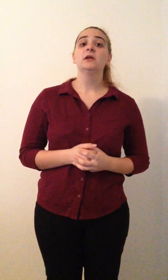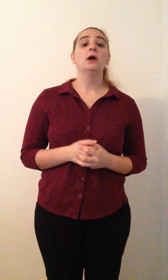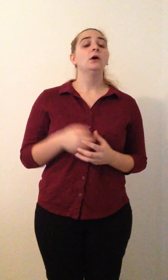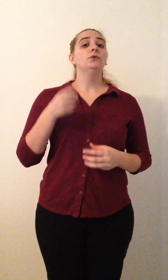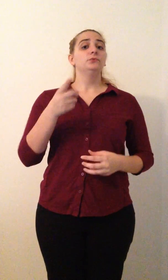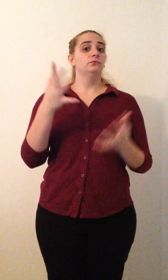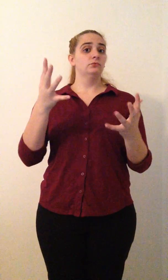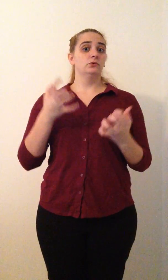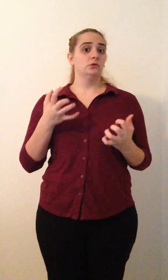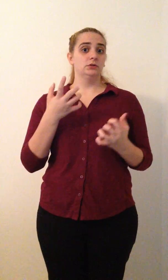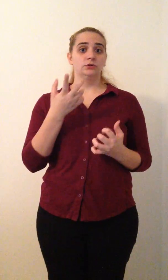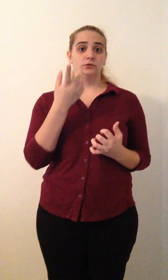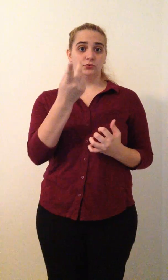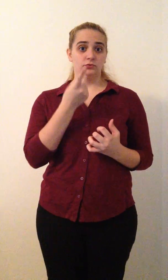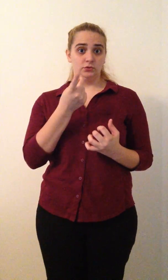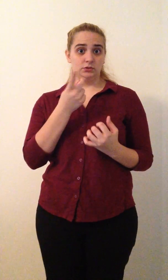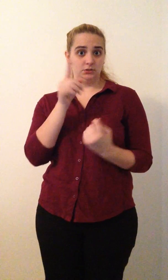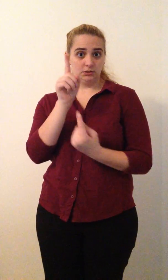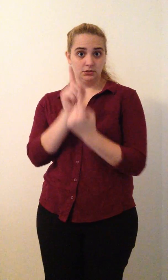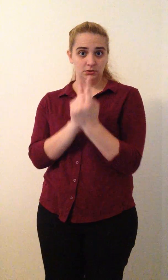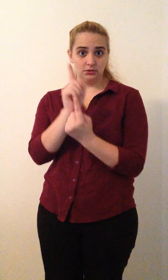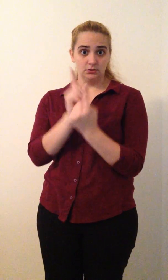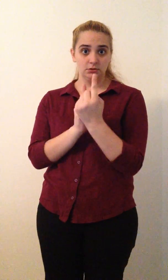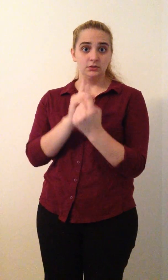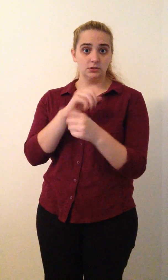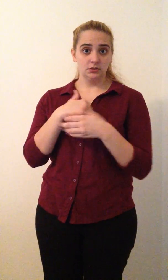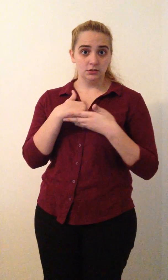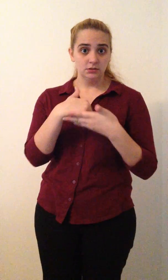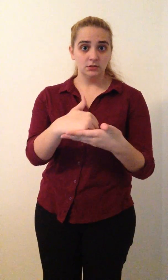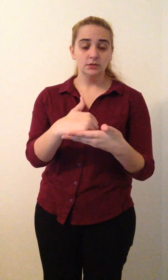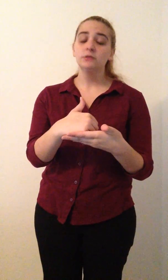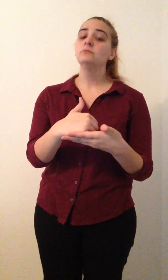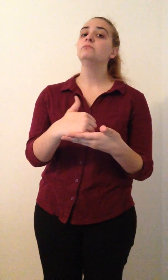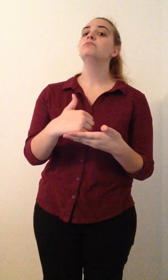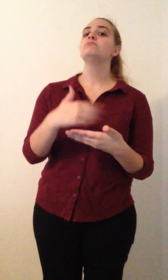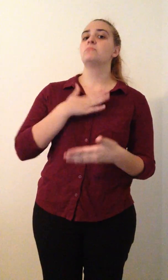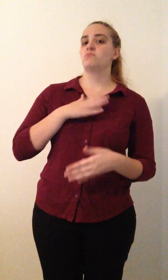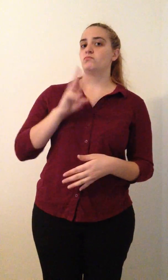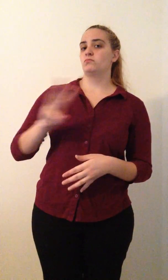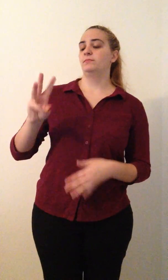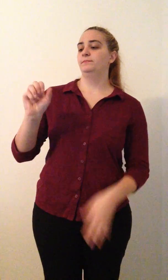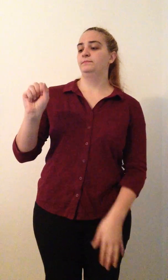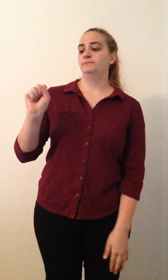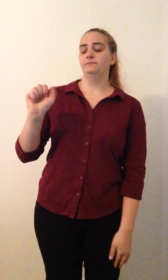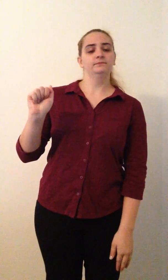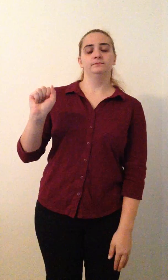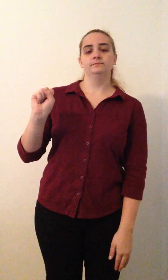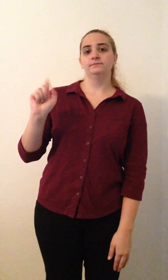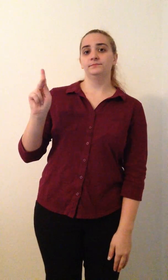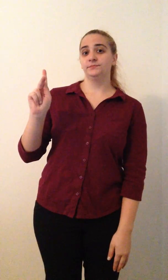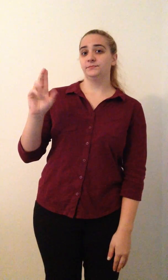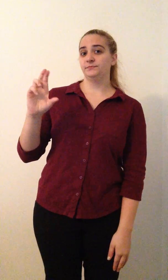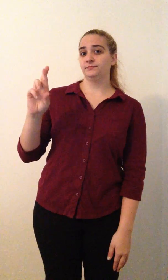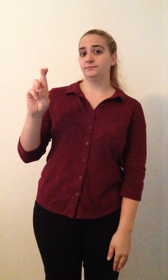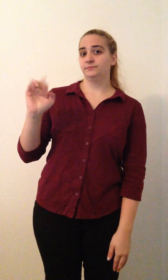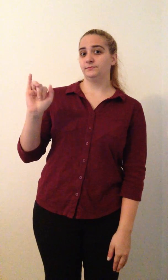help personally, go to AskCraig.net, sign up for the coaching, very simple, right on the center of my homepage, it says Get Coaching,